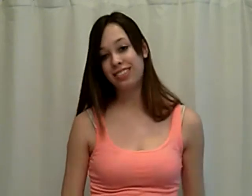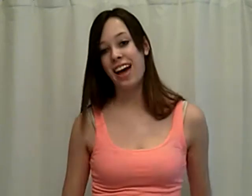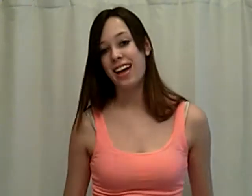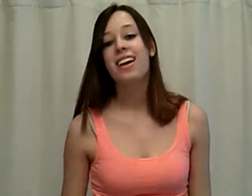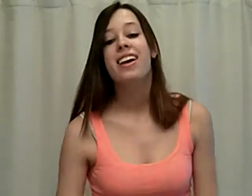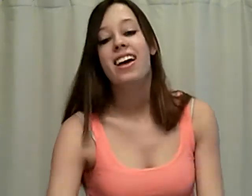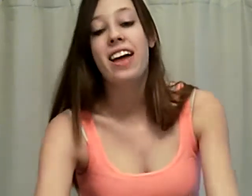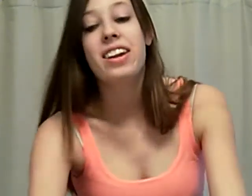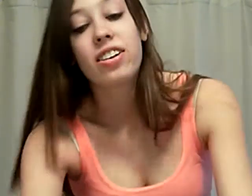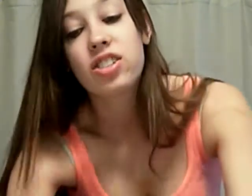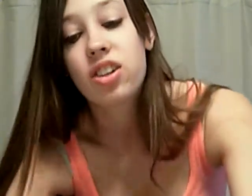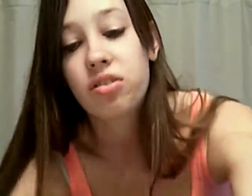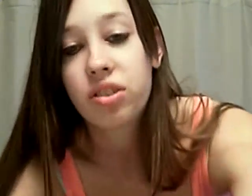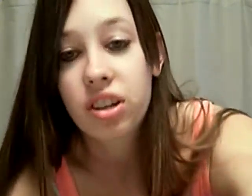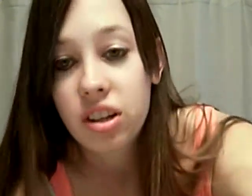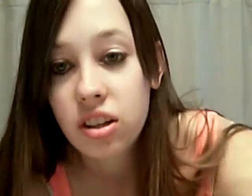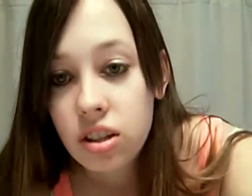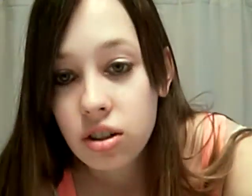Okay, and now she's going